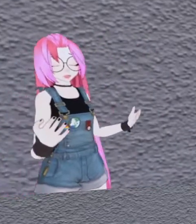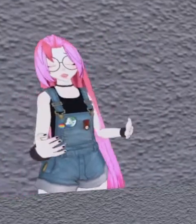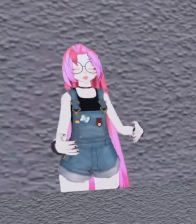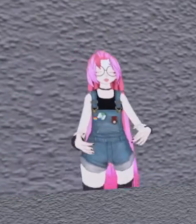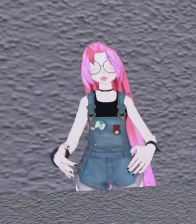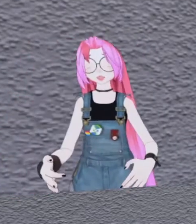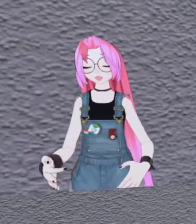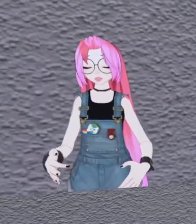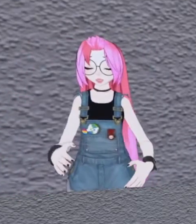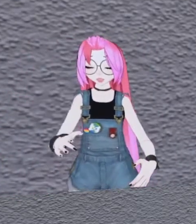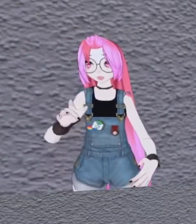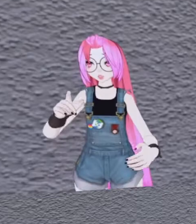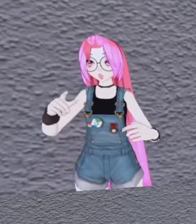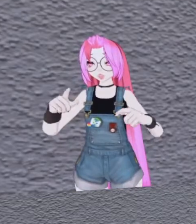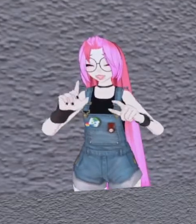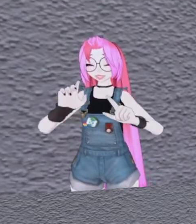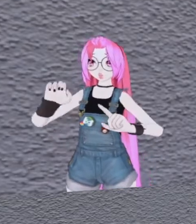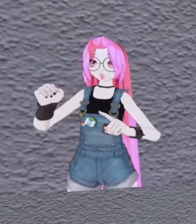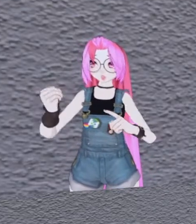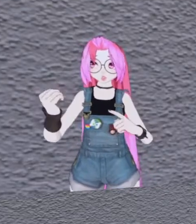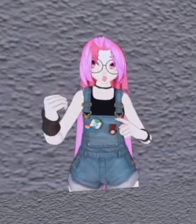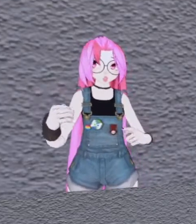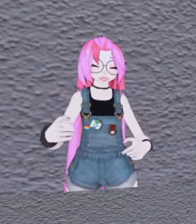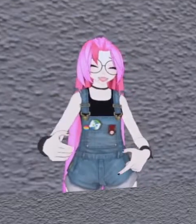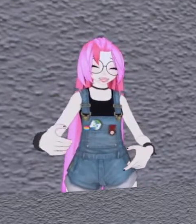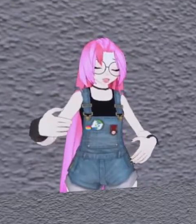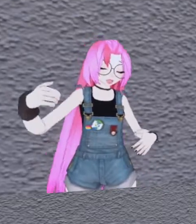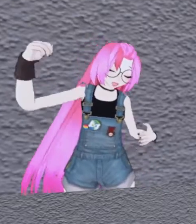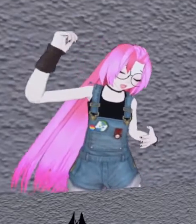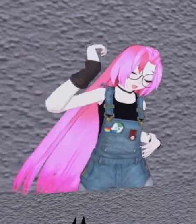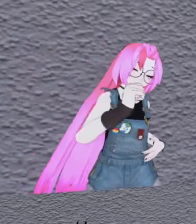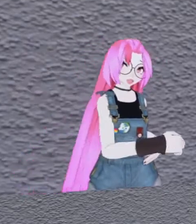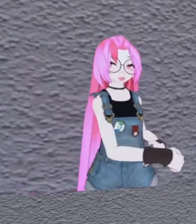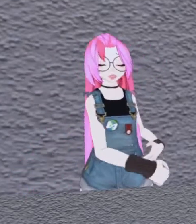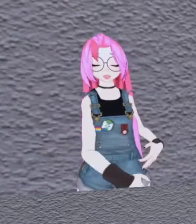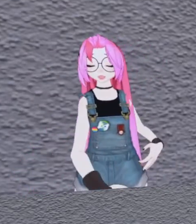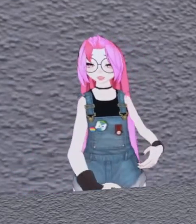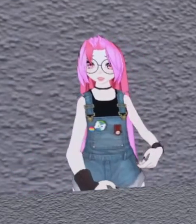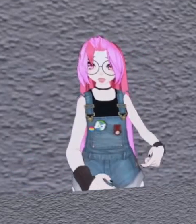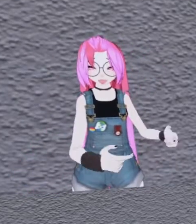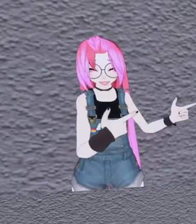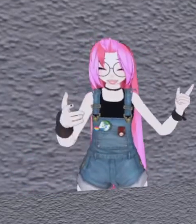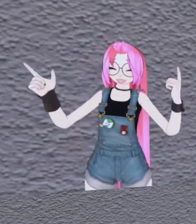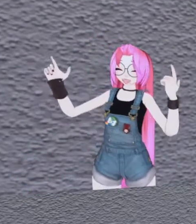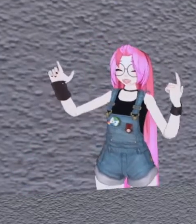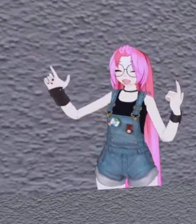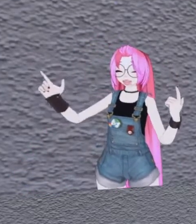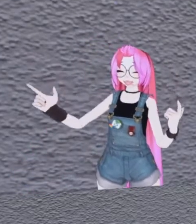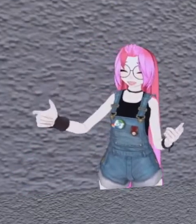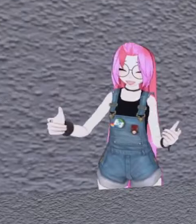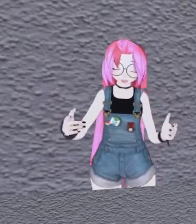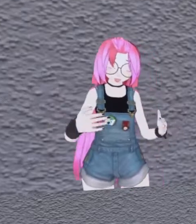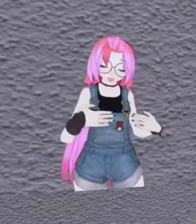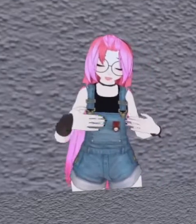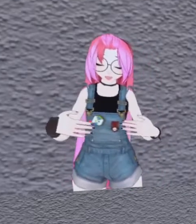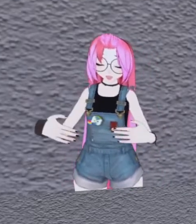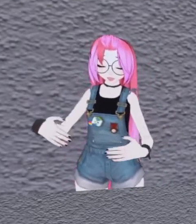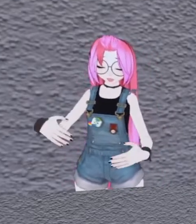hell? like this is going to be a completely different story based on like, how am I tapping her shoulder? How is she turning around? And that's all going to be told with my